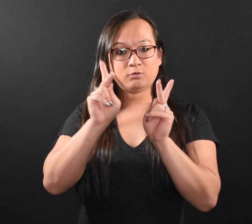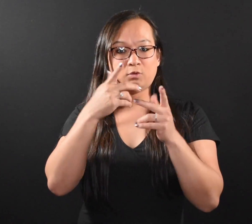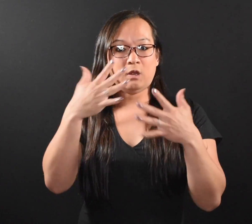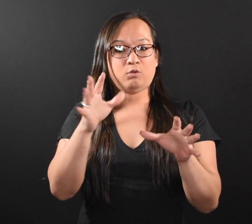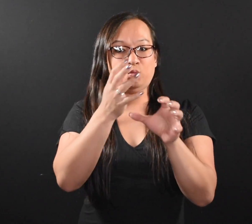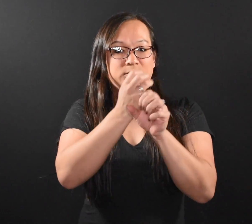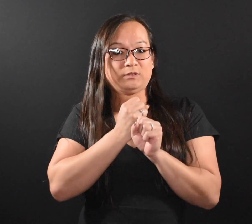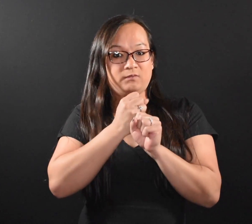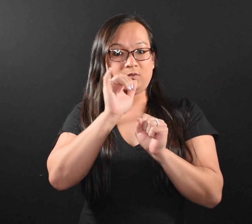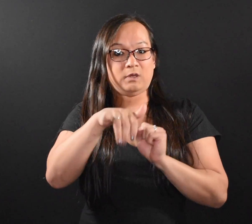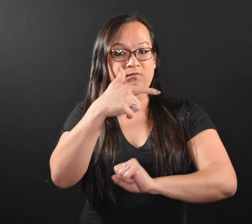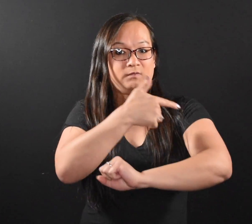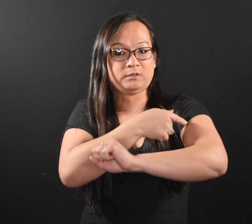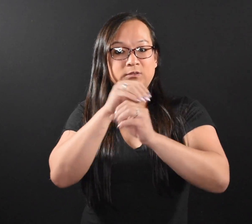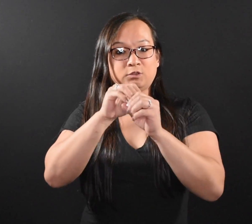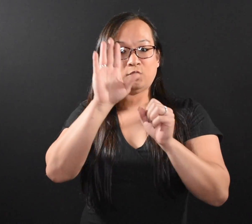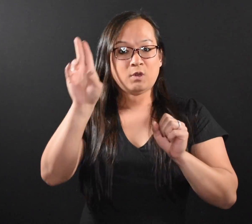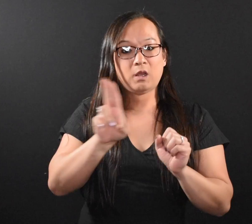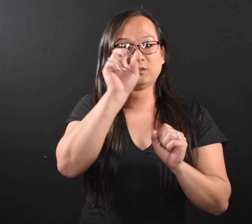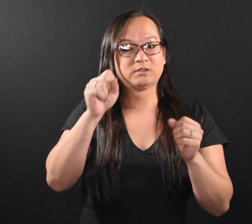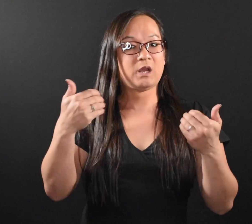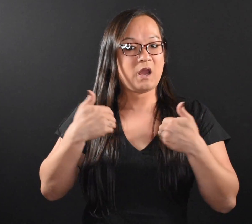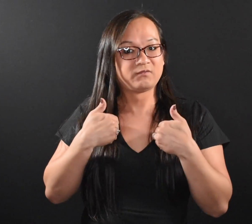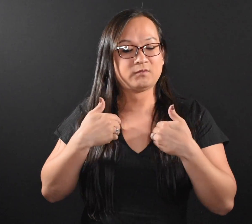received that vaccine in the United States.